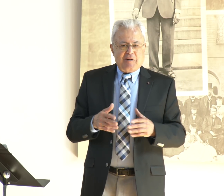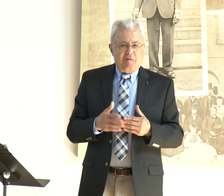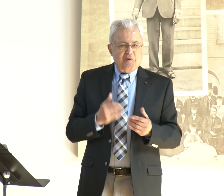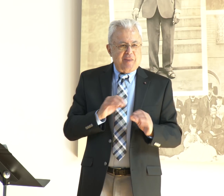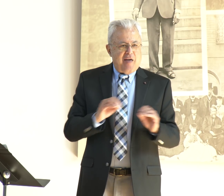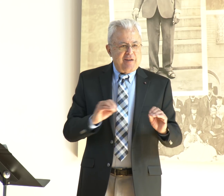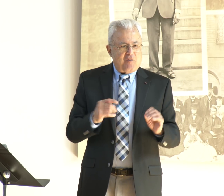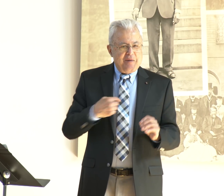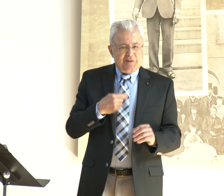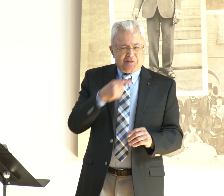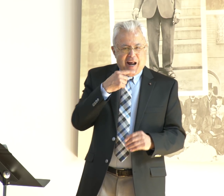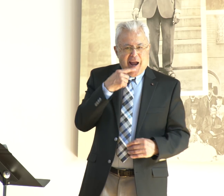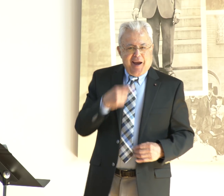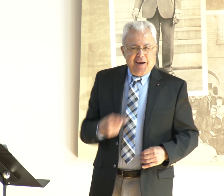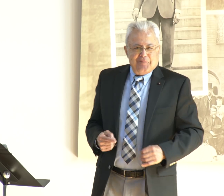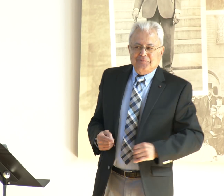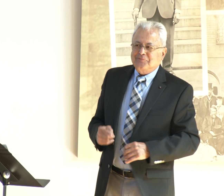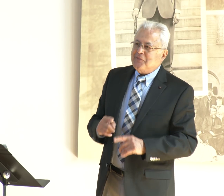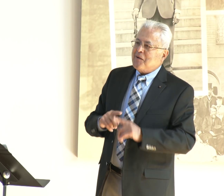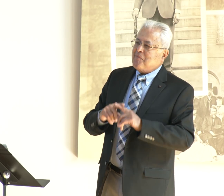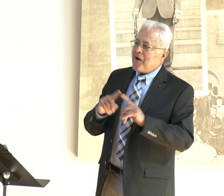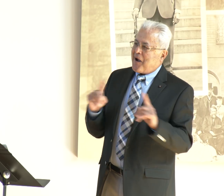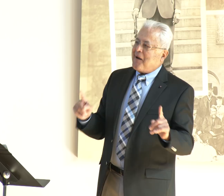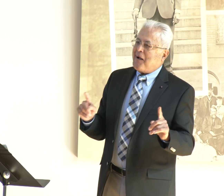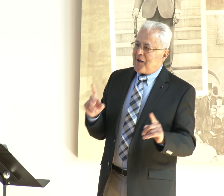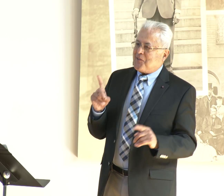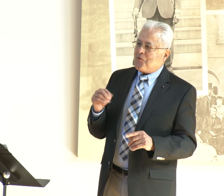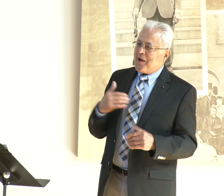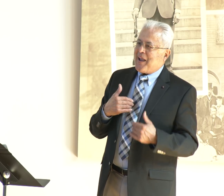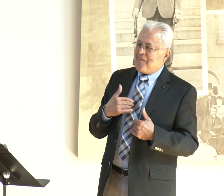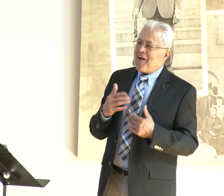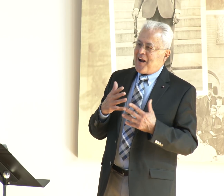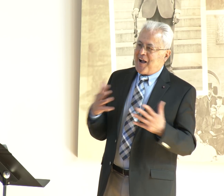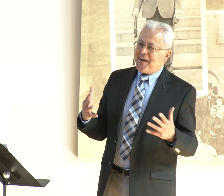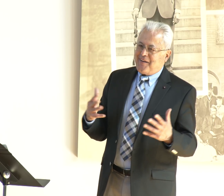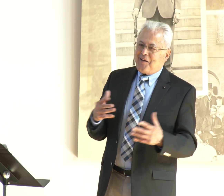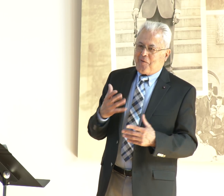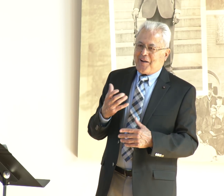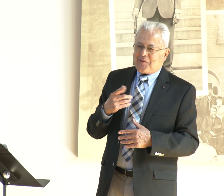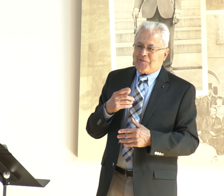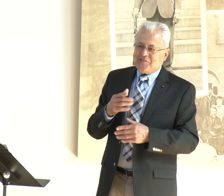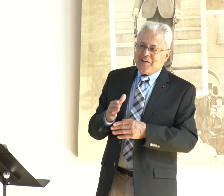It clearly tells us the story. Really, there's nothing more to say after that. But